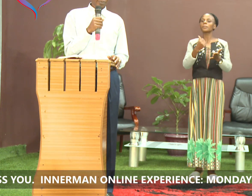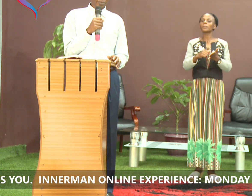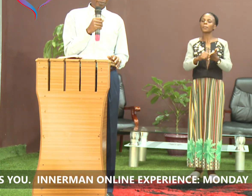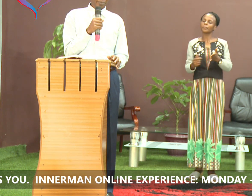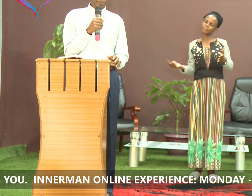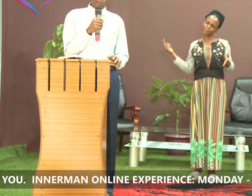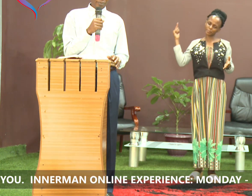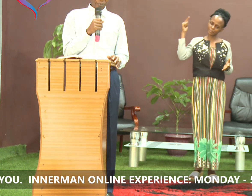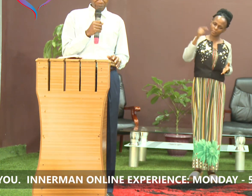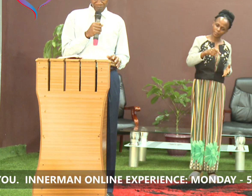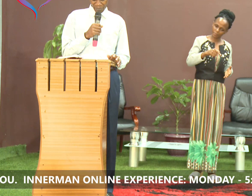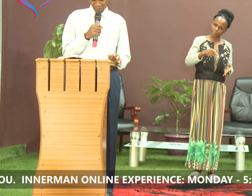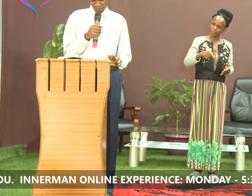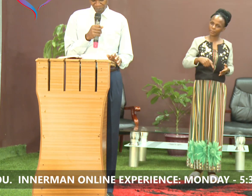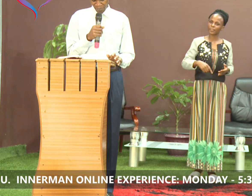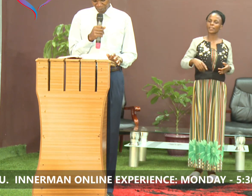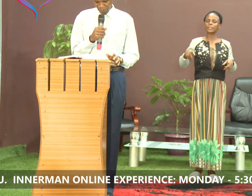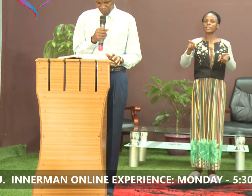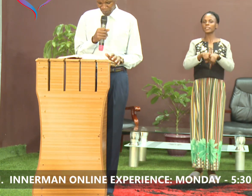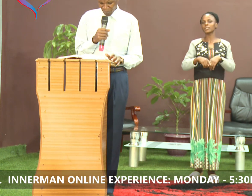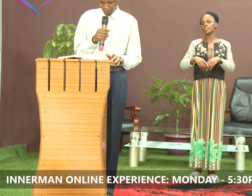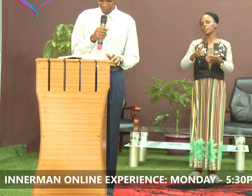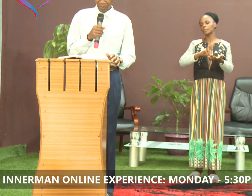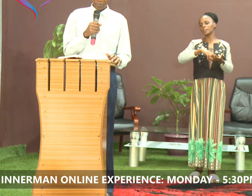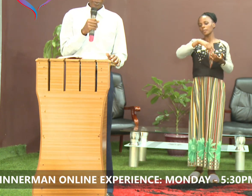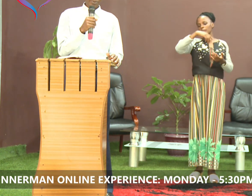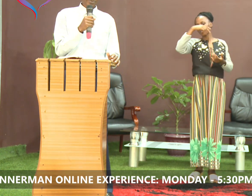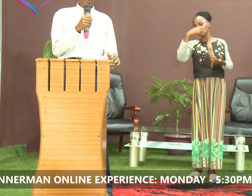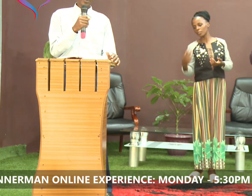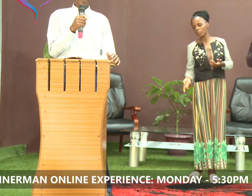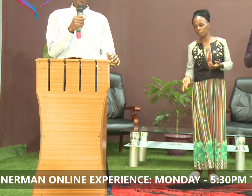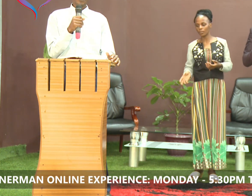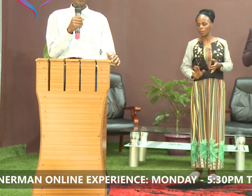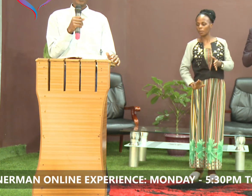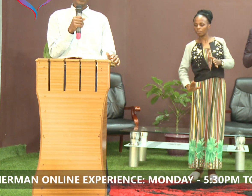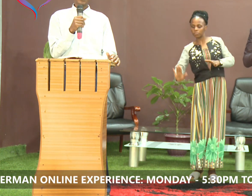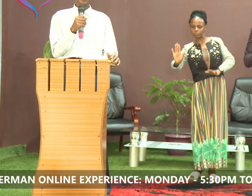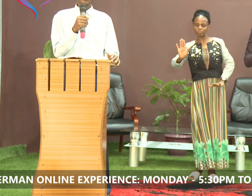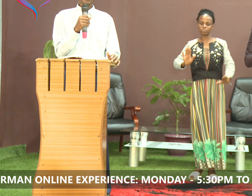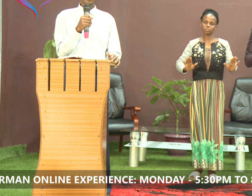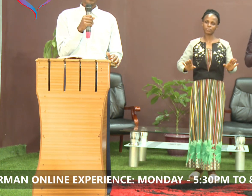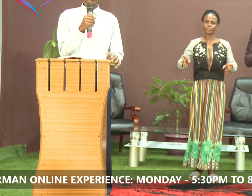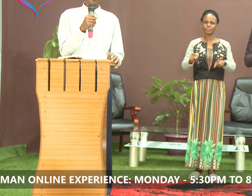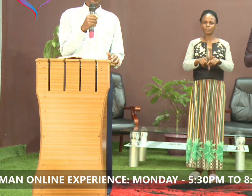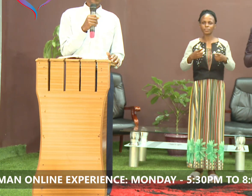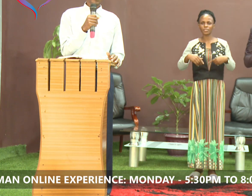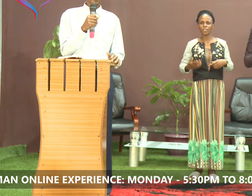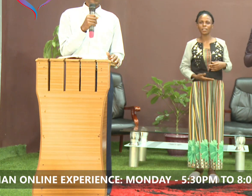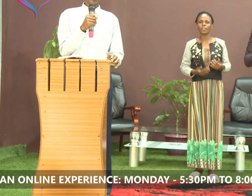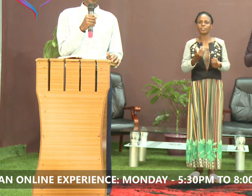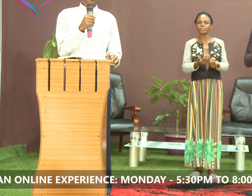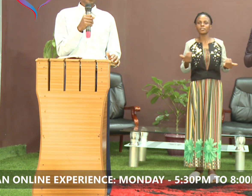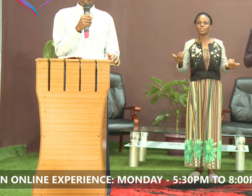persecution comes, they immediately fall and stumble. We have the kind of children when sente